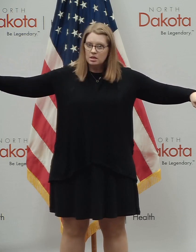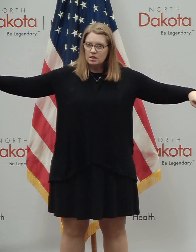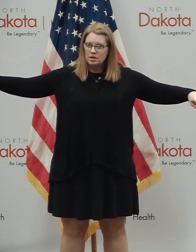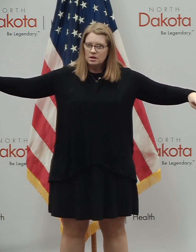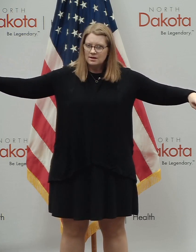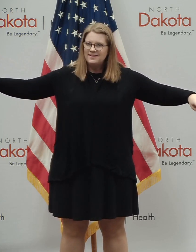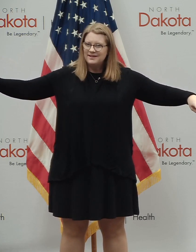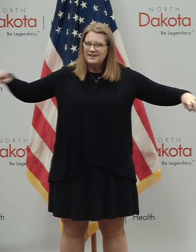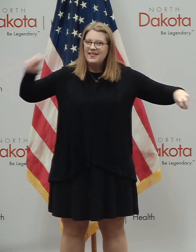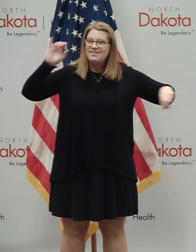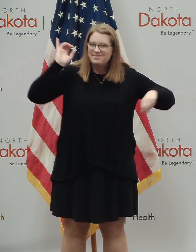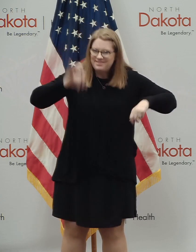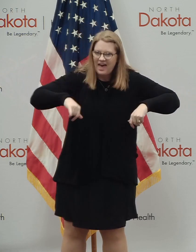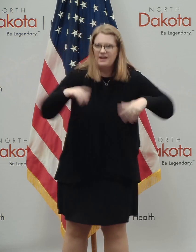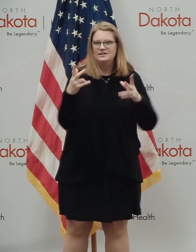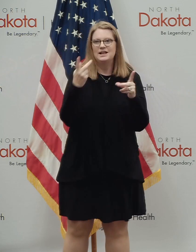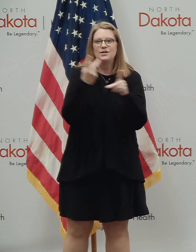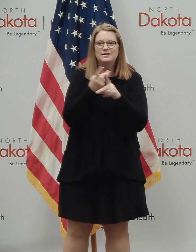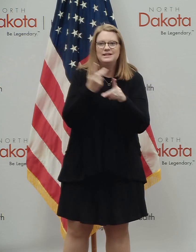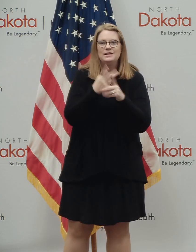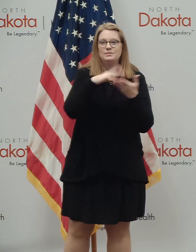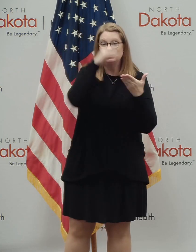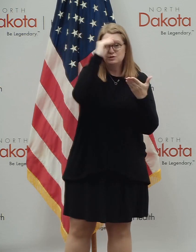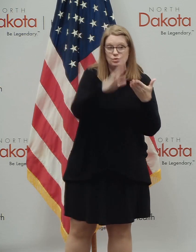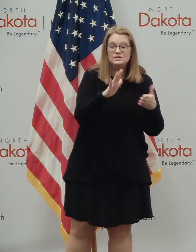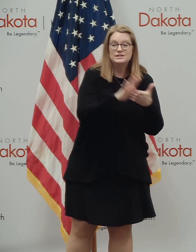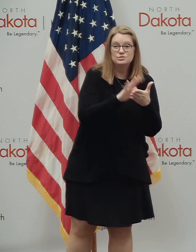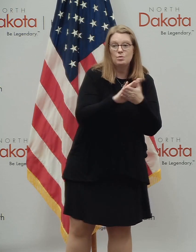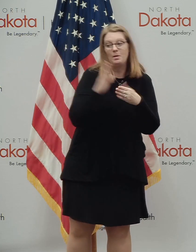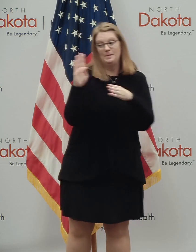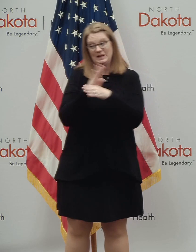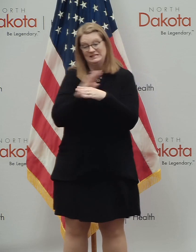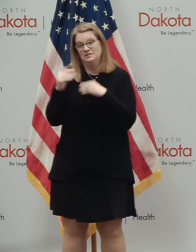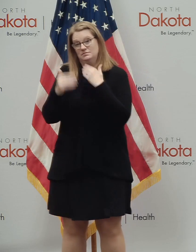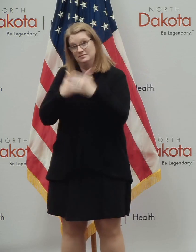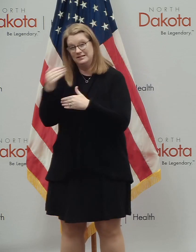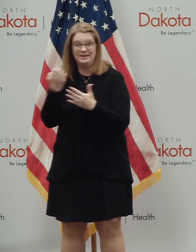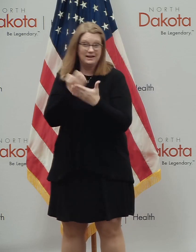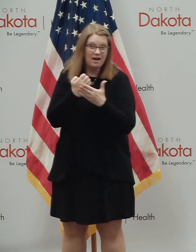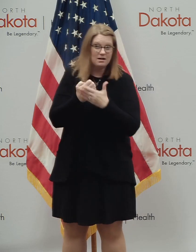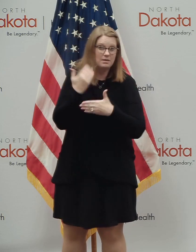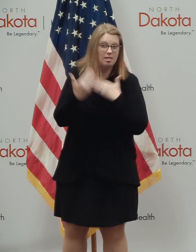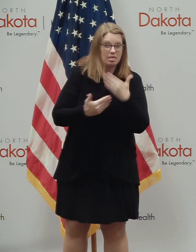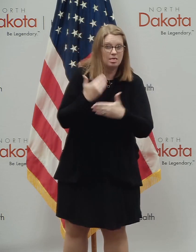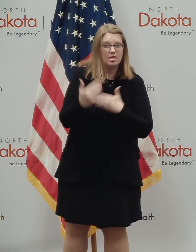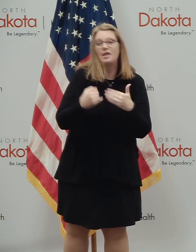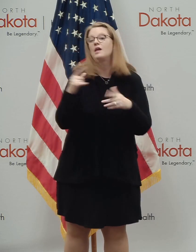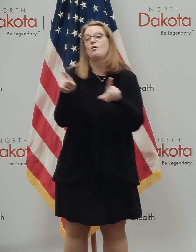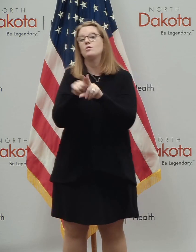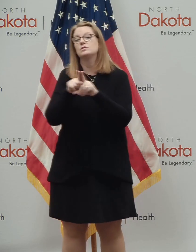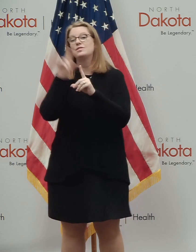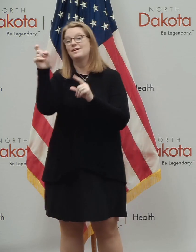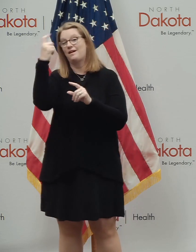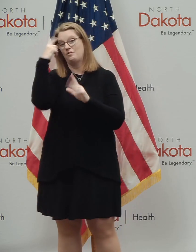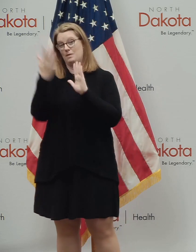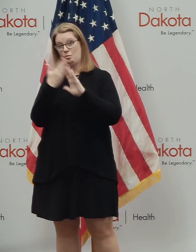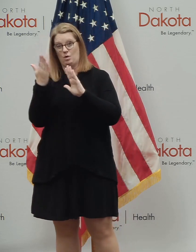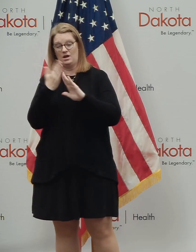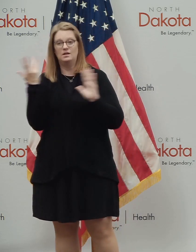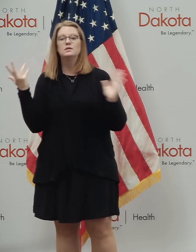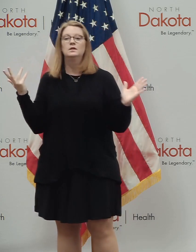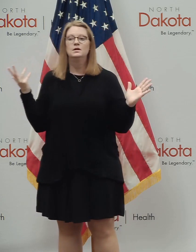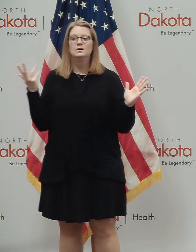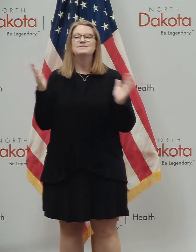keep our kids in school, our teams on our fields, our businesses healthy, our economy going, and our government running. So again,